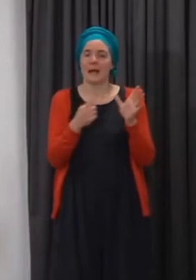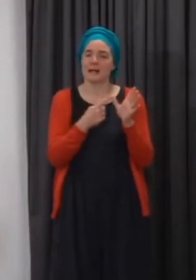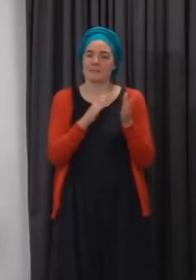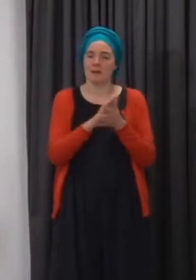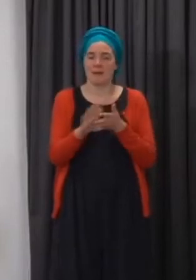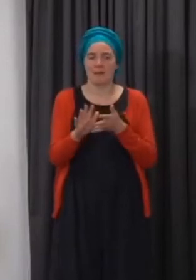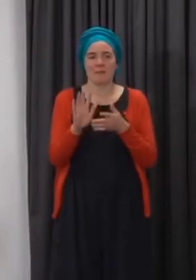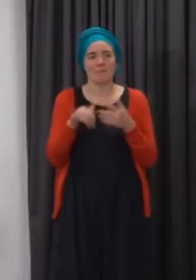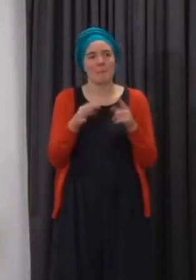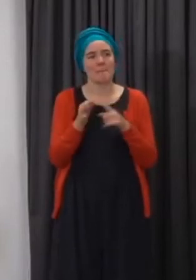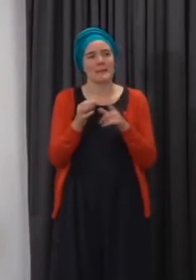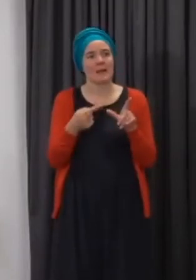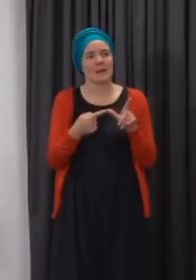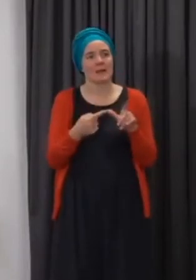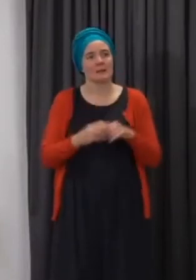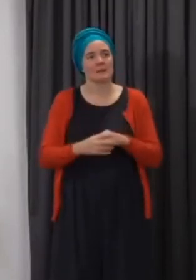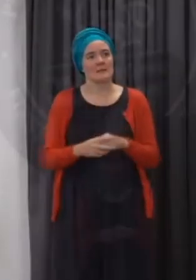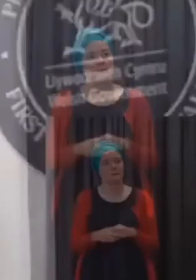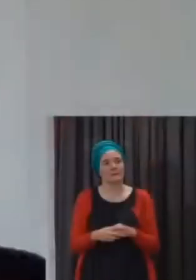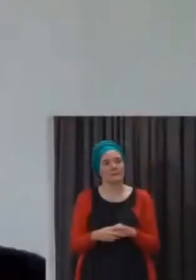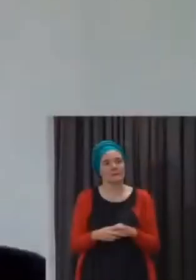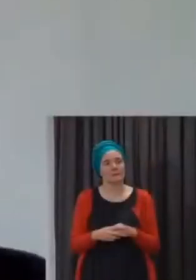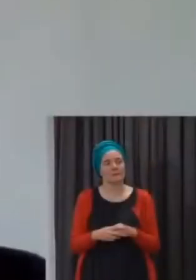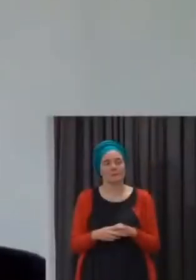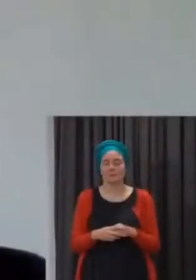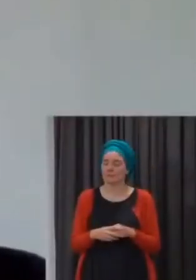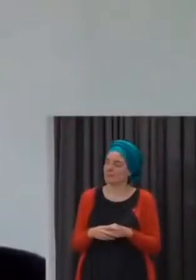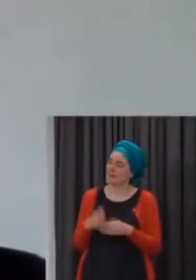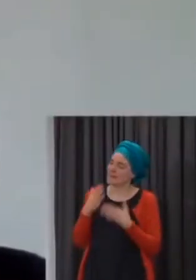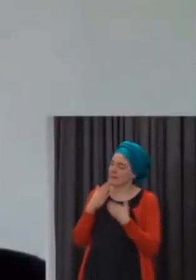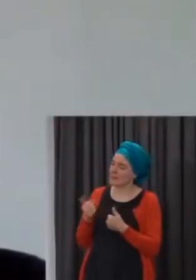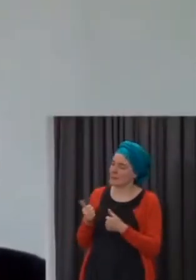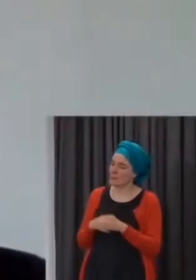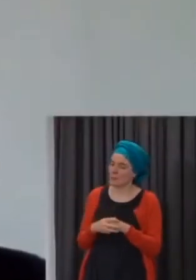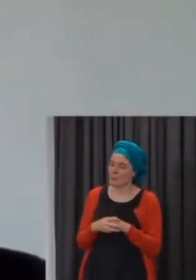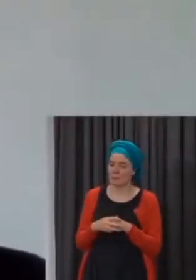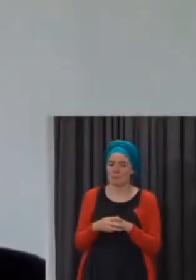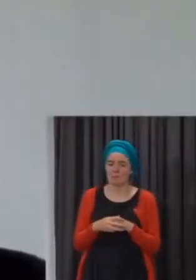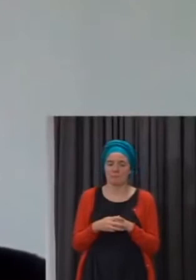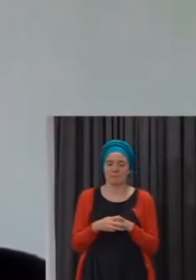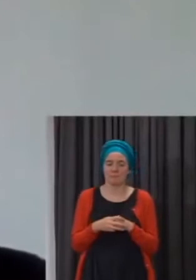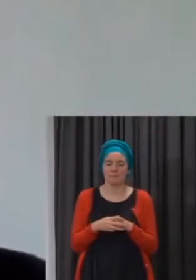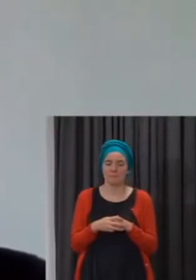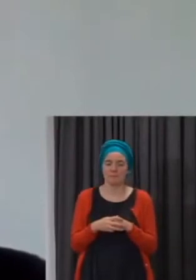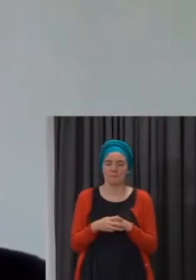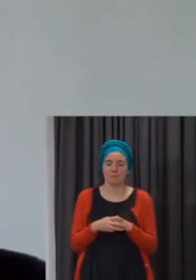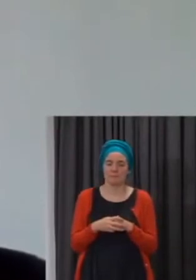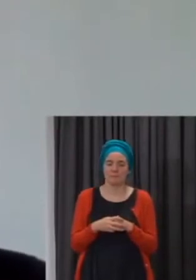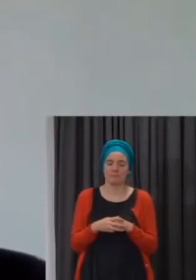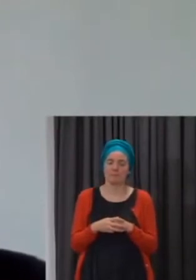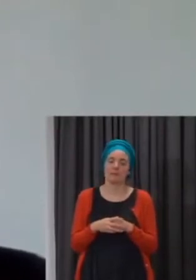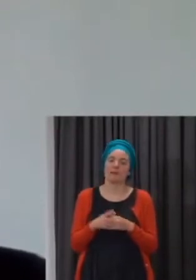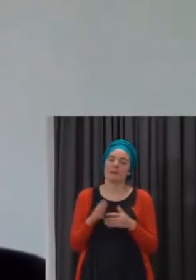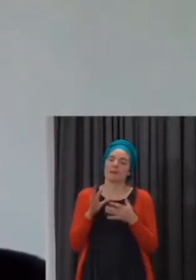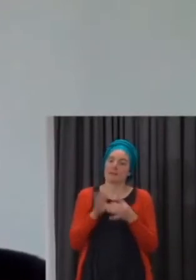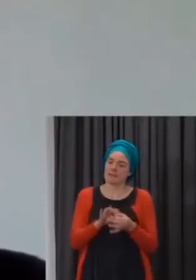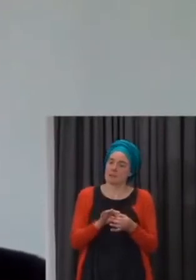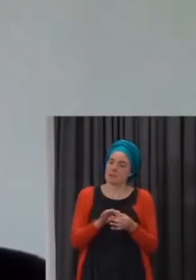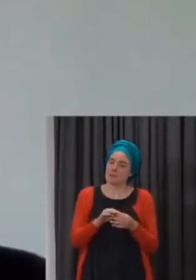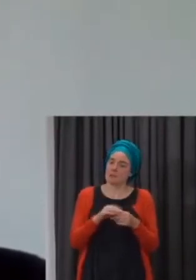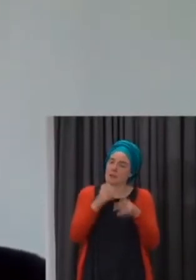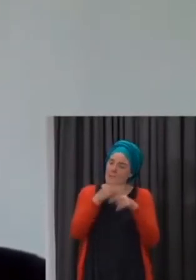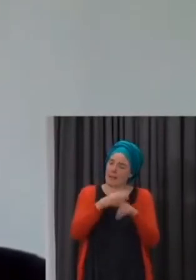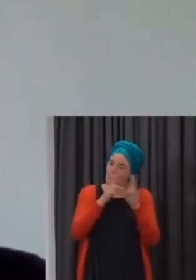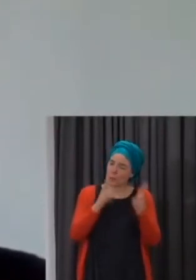from PA. Thank you, Dr. Goodall. Returning to the earlier question on care homes, do you